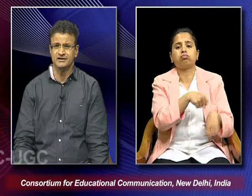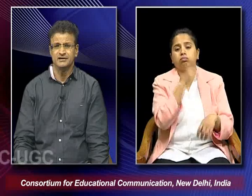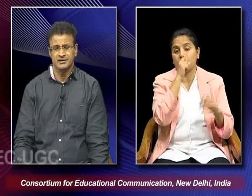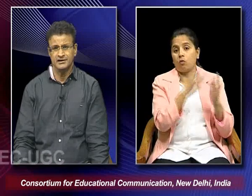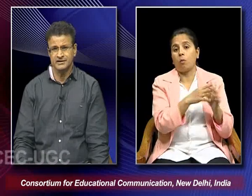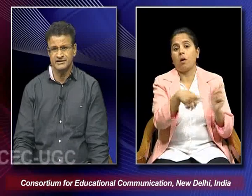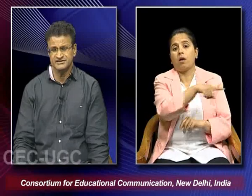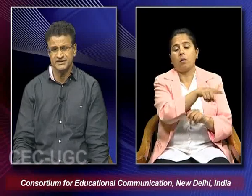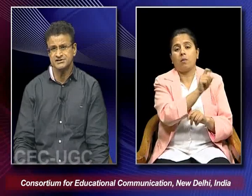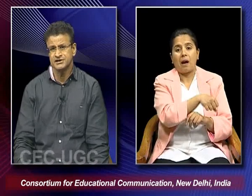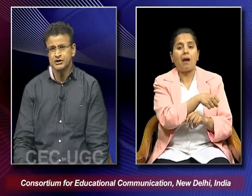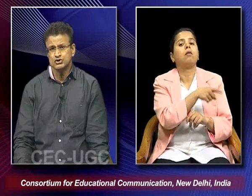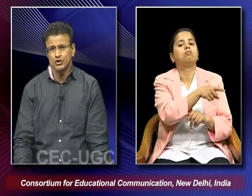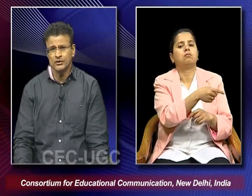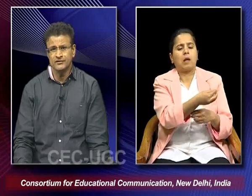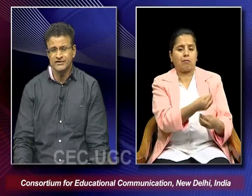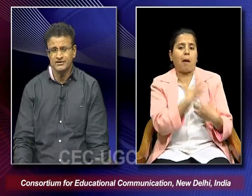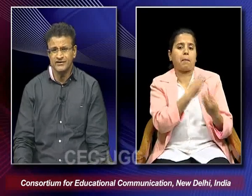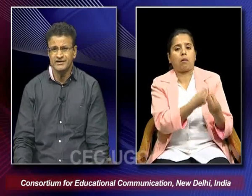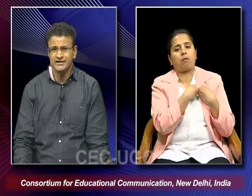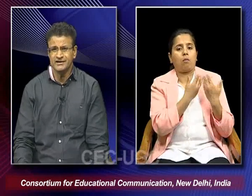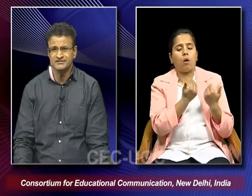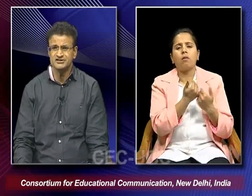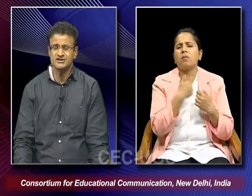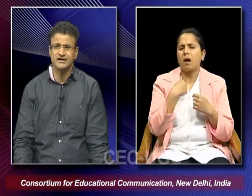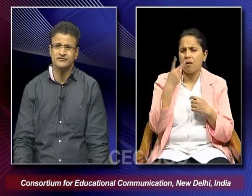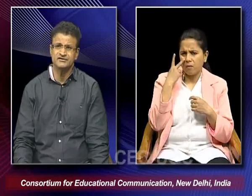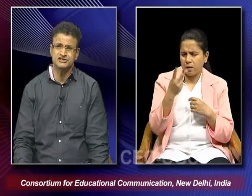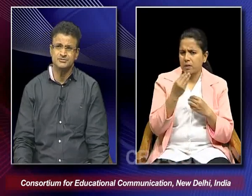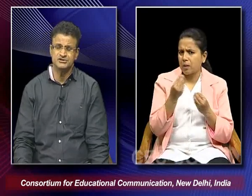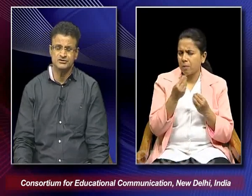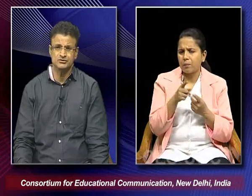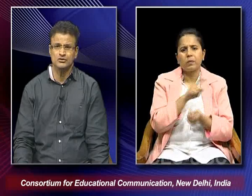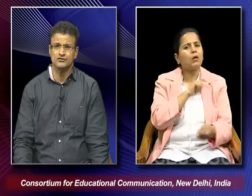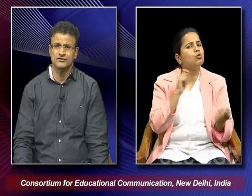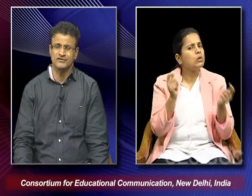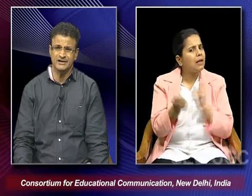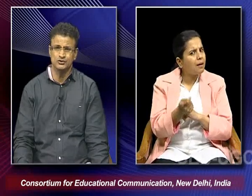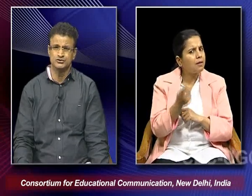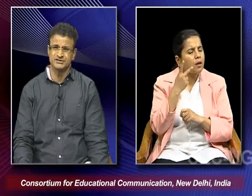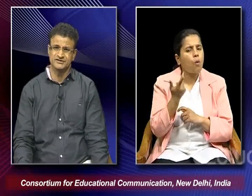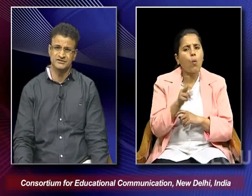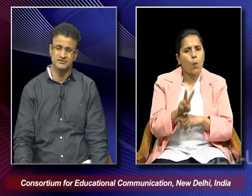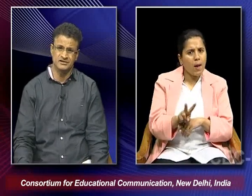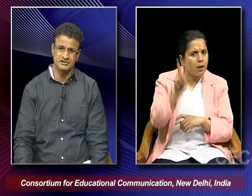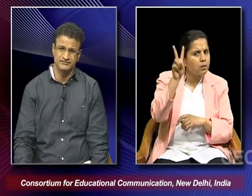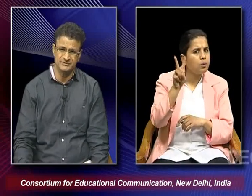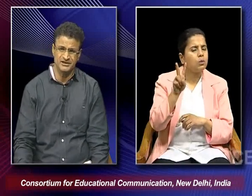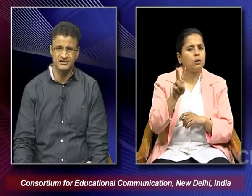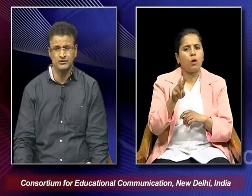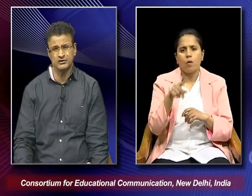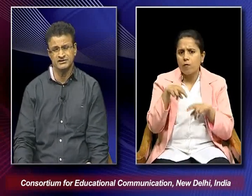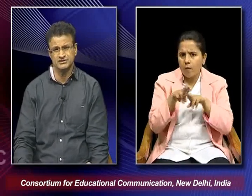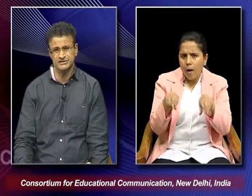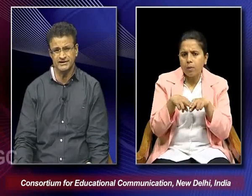women in that sense. So we find that such kind of a transmission of values within the